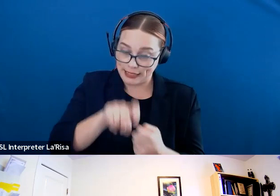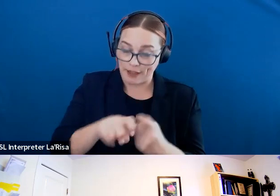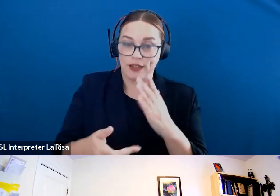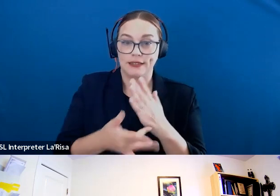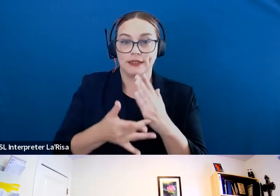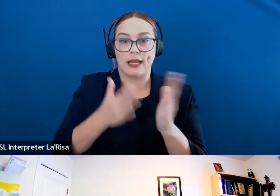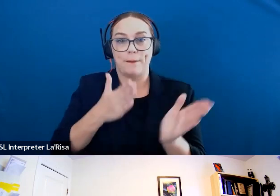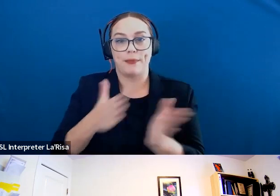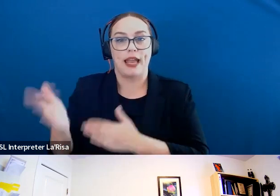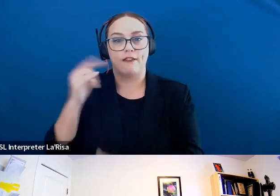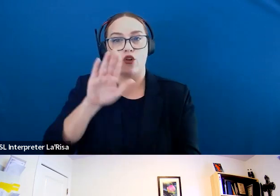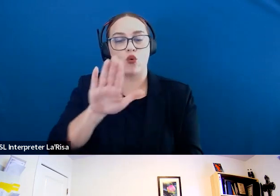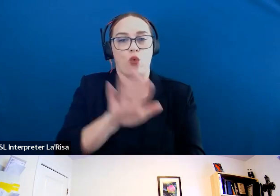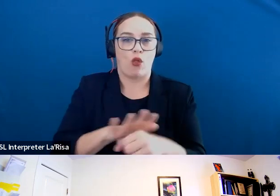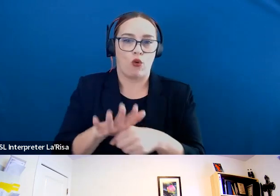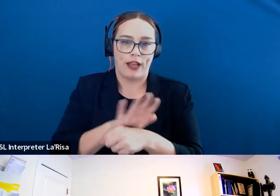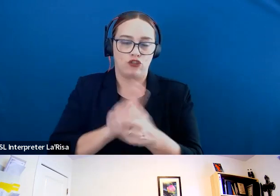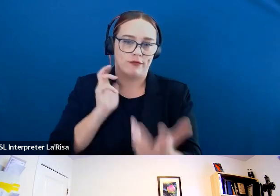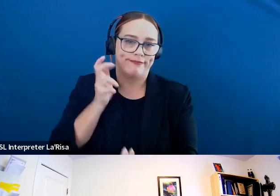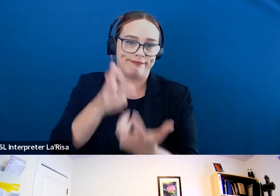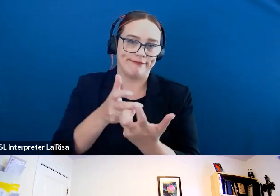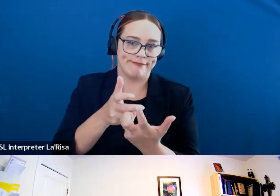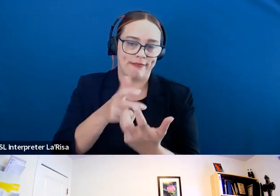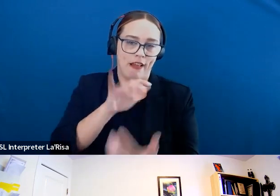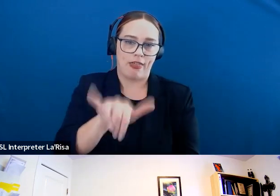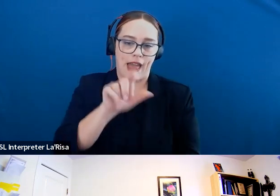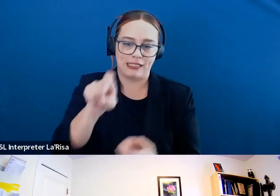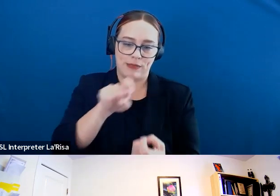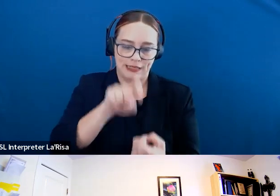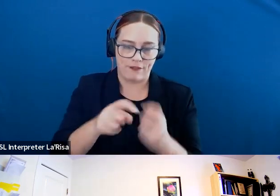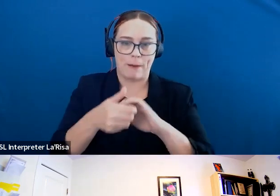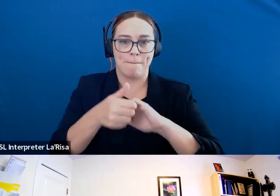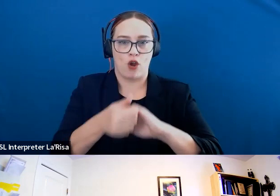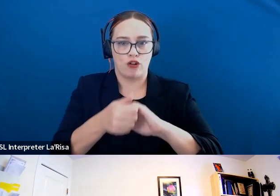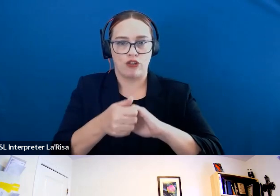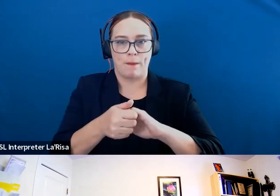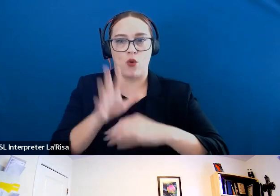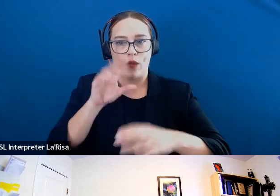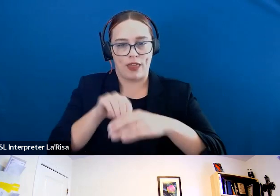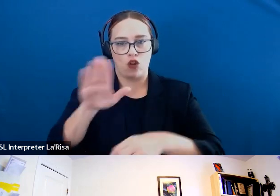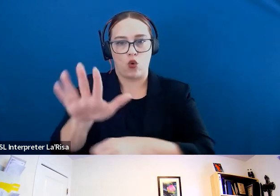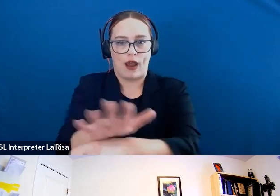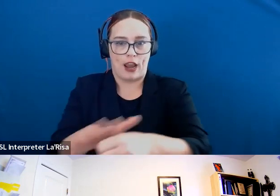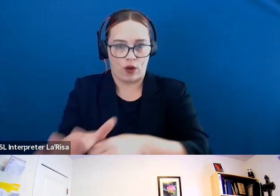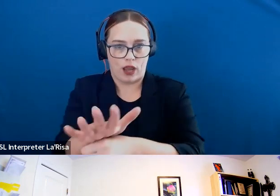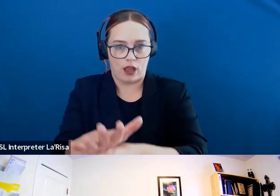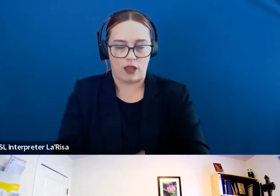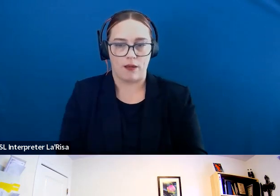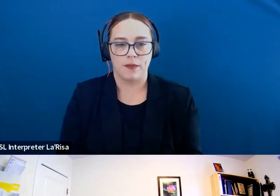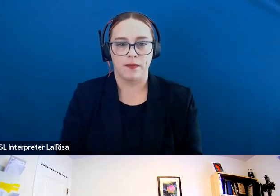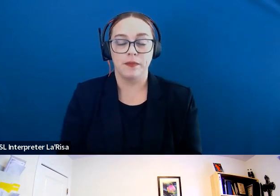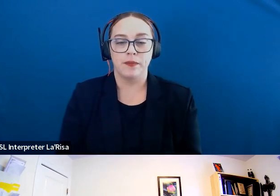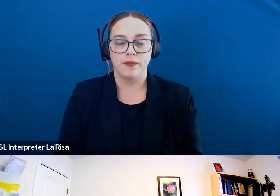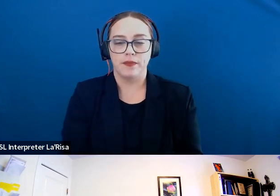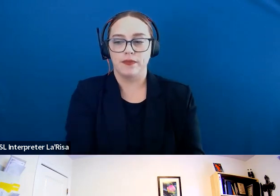for Independent Living, those specific partnerships that you have within your neck of the woods. So I just wanted to encourage